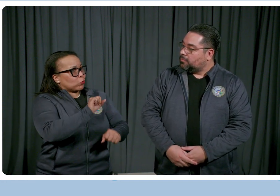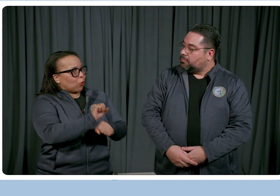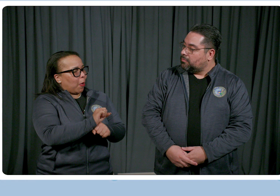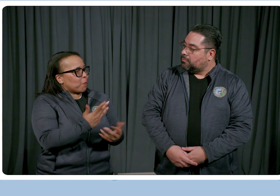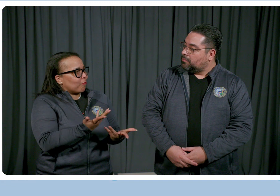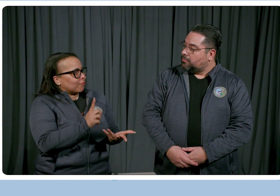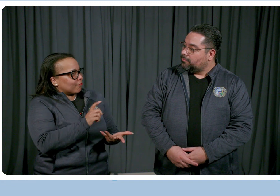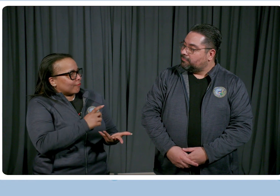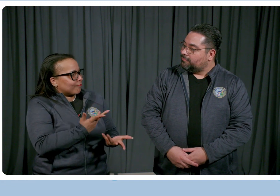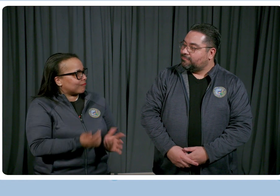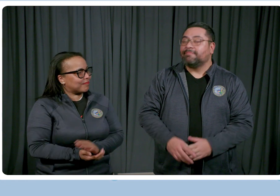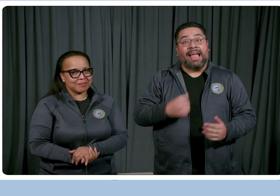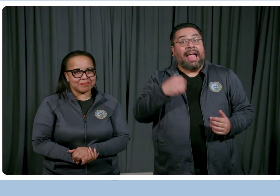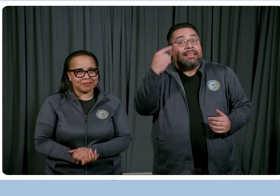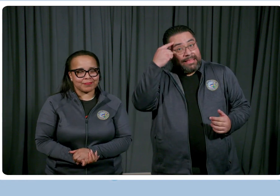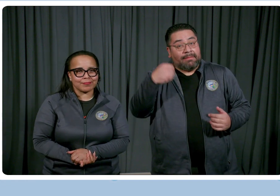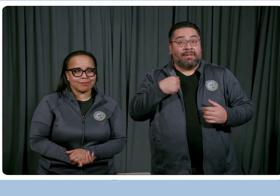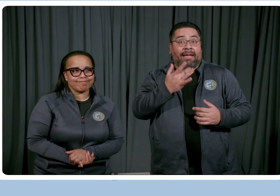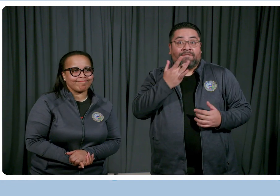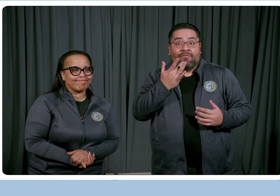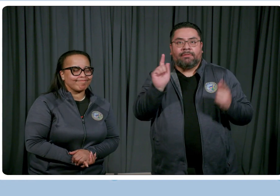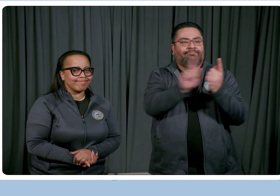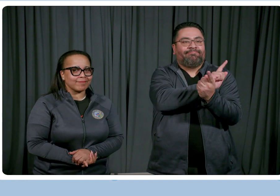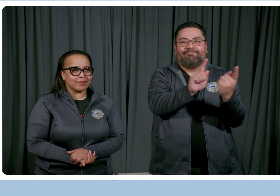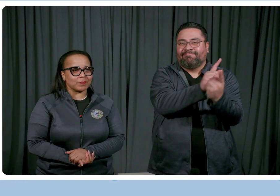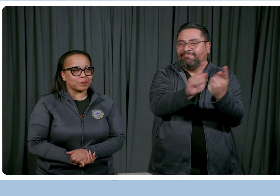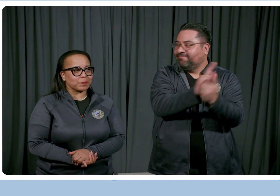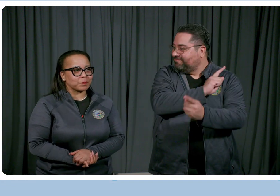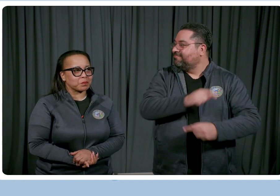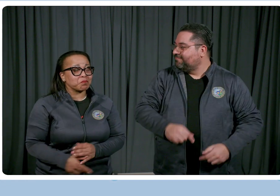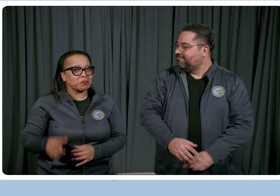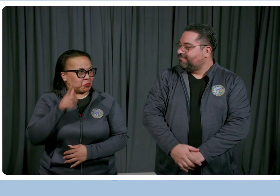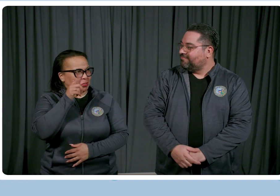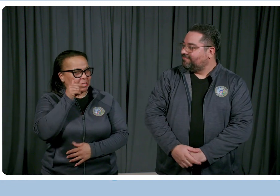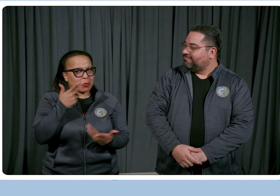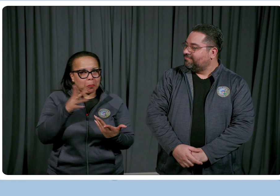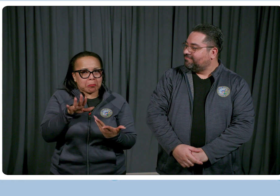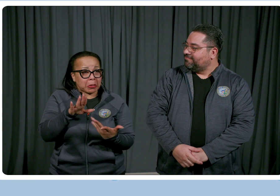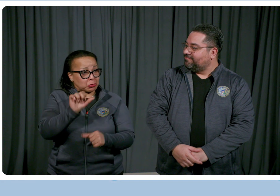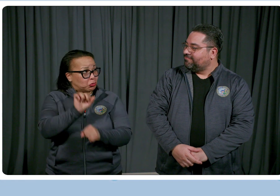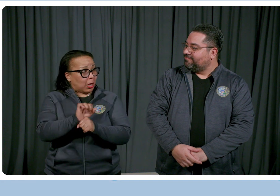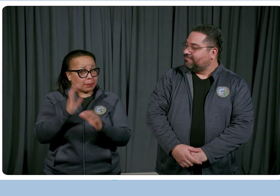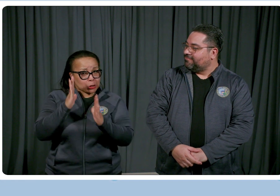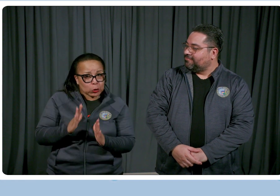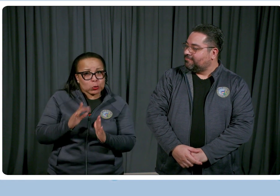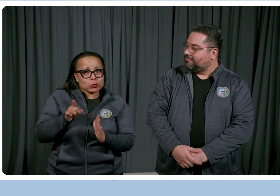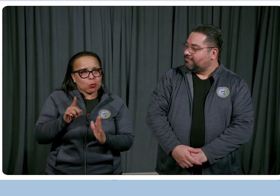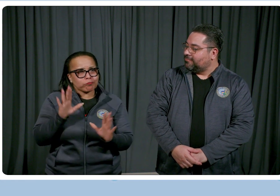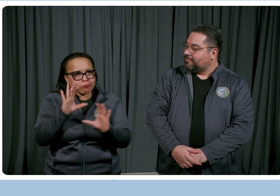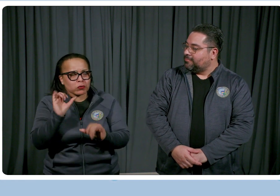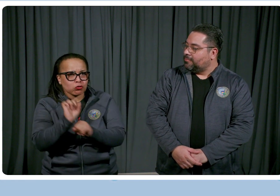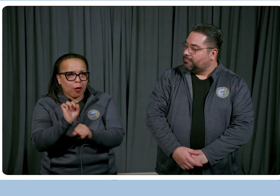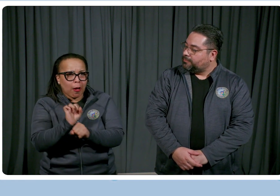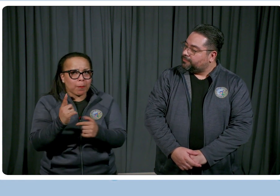role? I think what I enjoy most is meeting new people. So what advice would you give job seekers or anyone